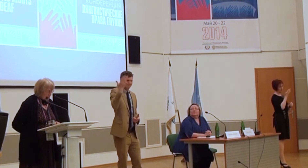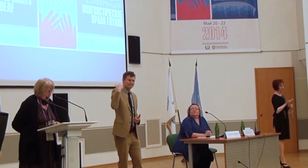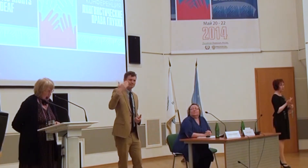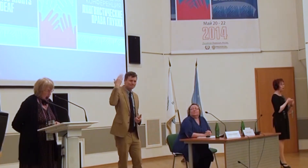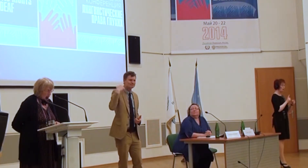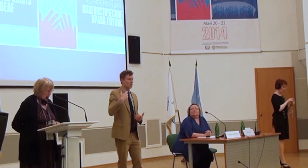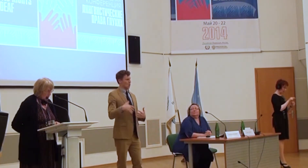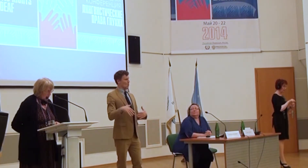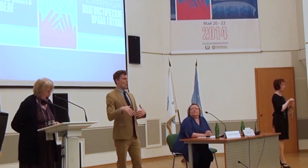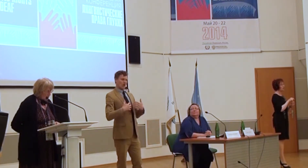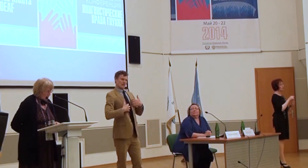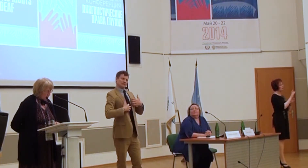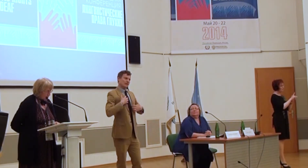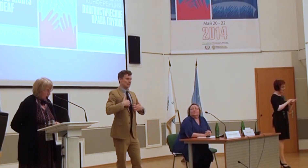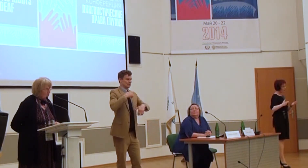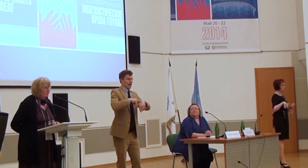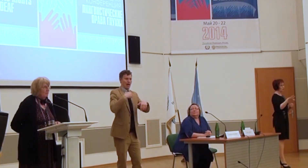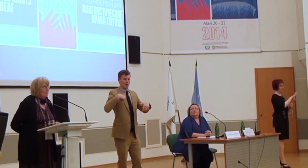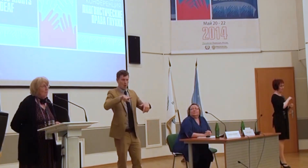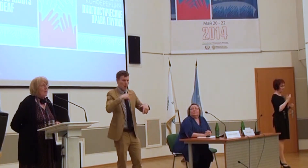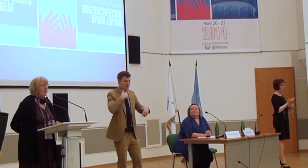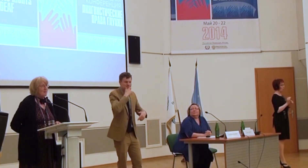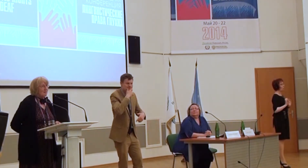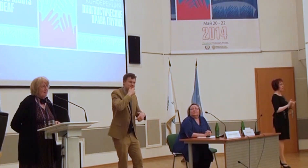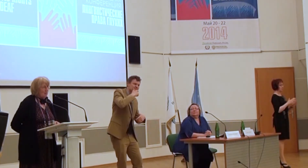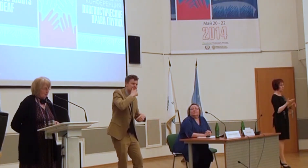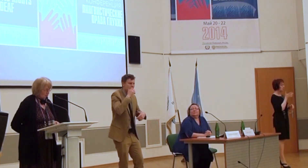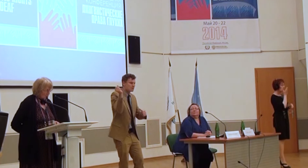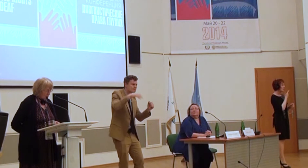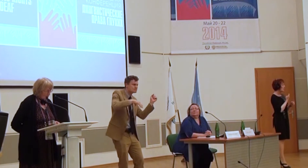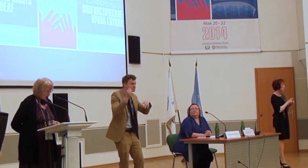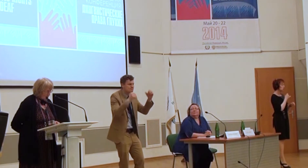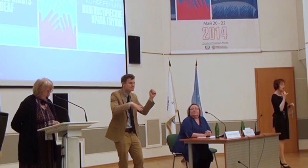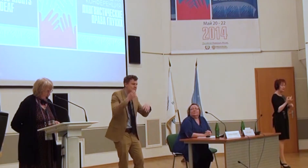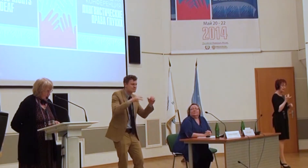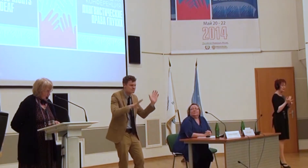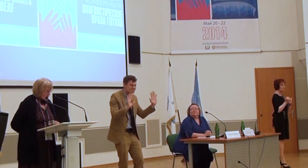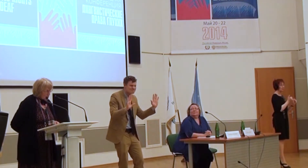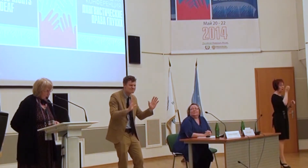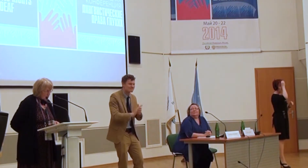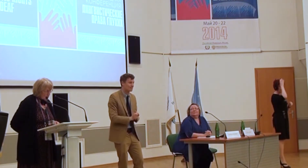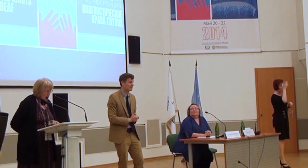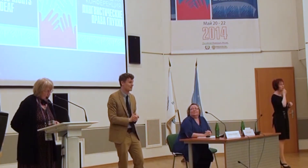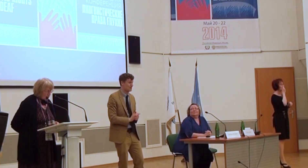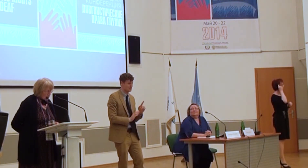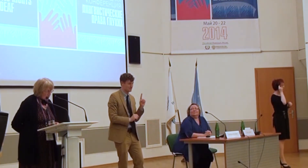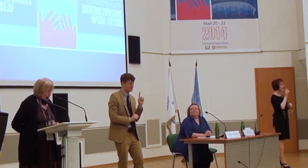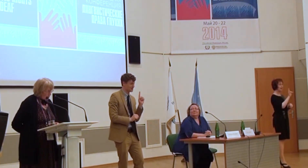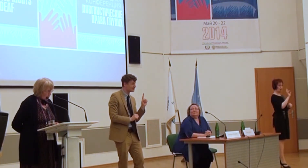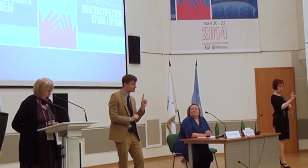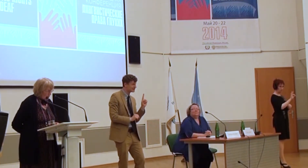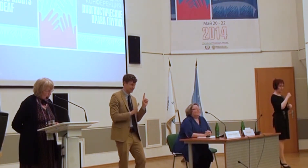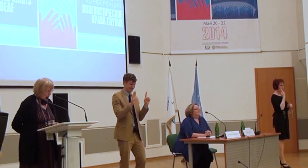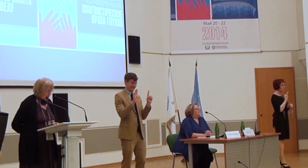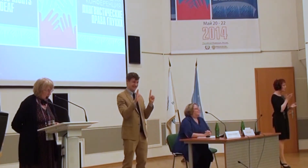exciting time, I think, in deaf education. But, and there's always a but, at the same time there were developments in the